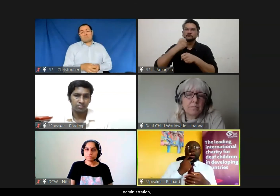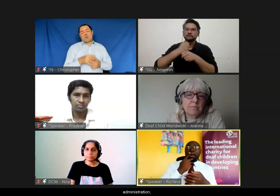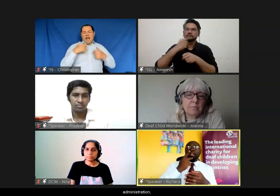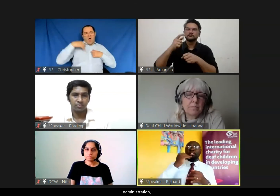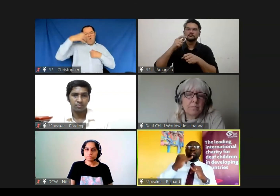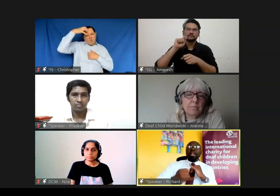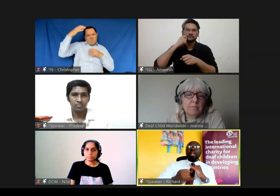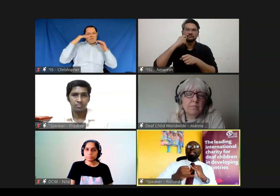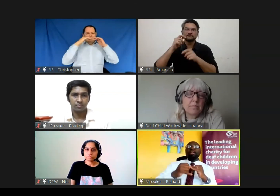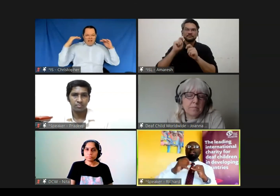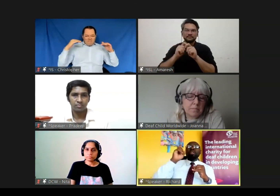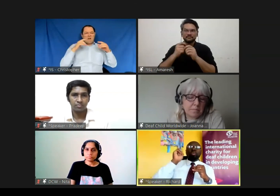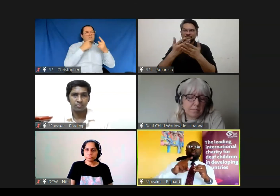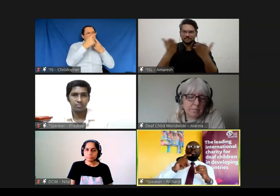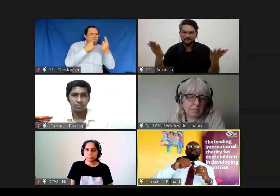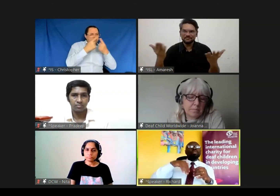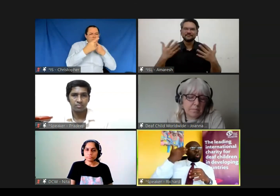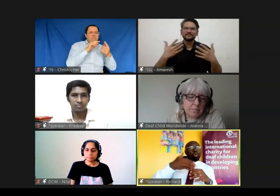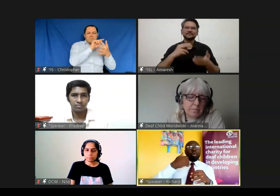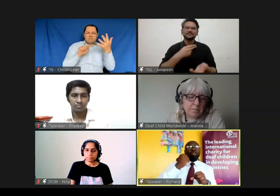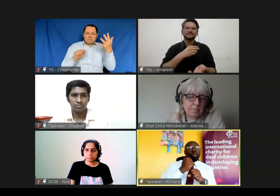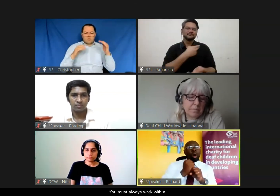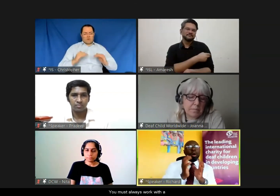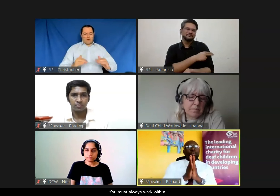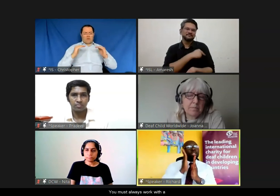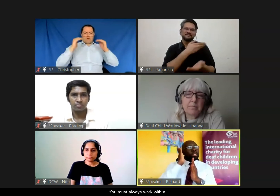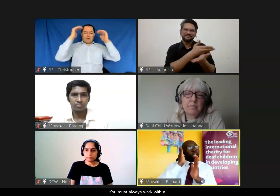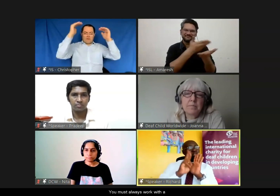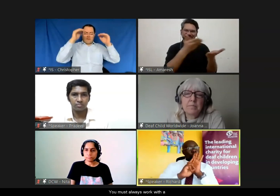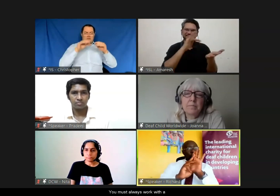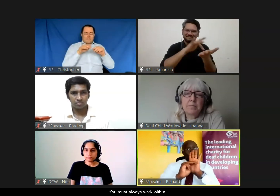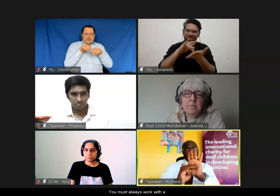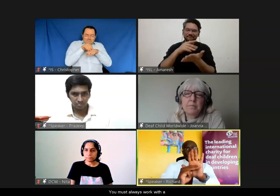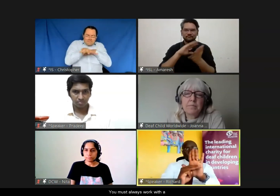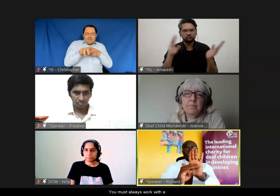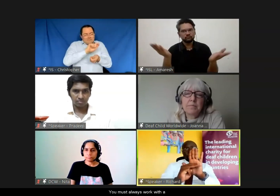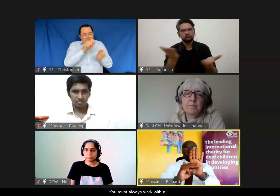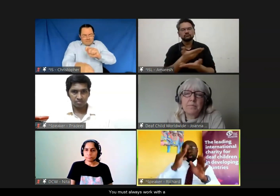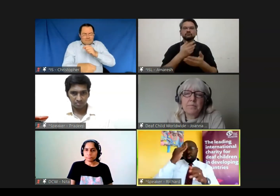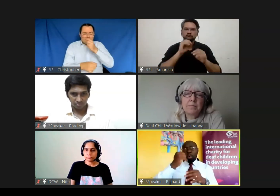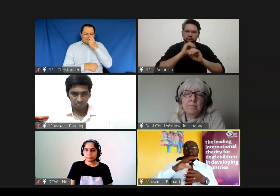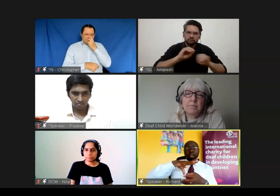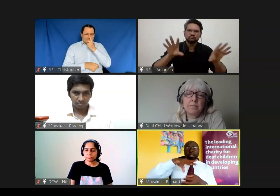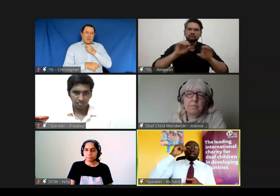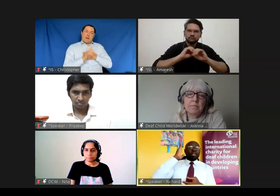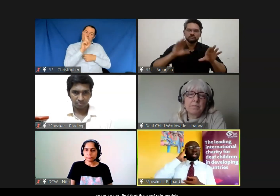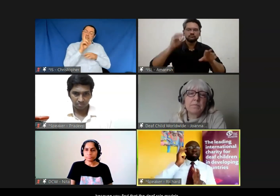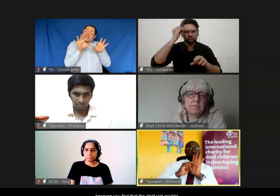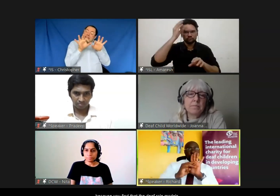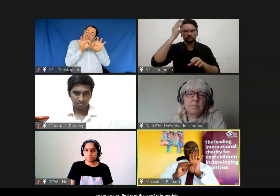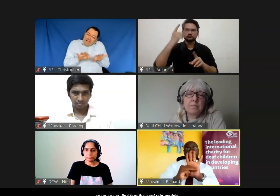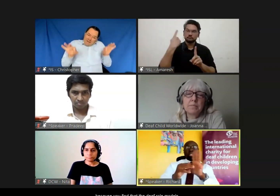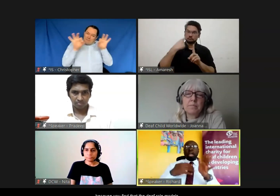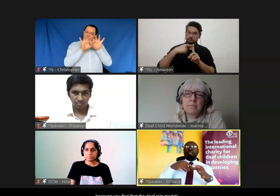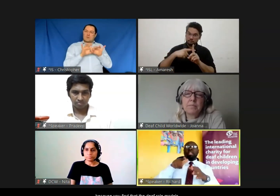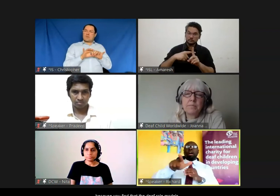the chief and all that. Finally, we must always work with our deaf role models, because